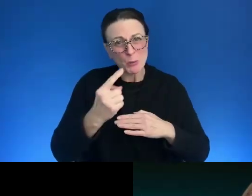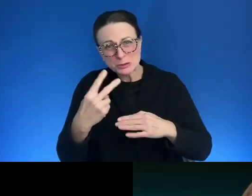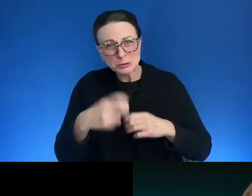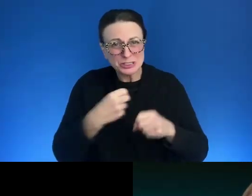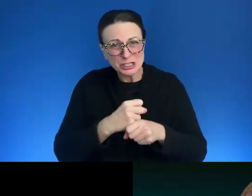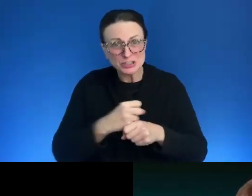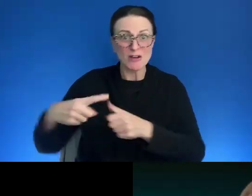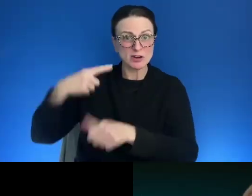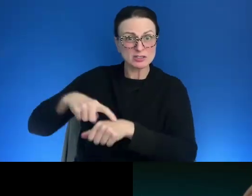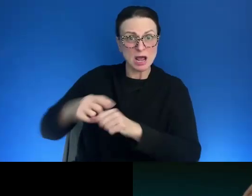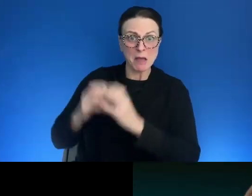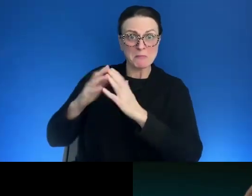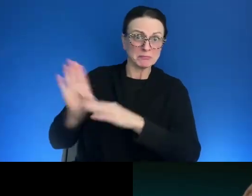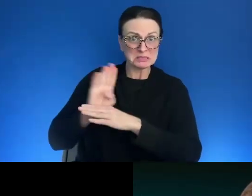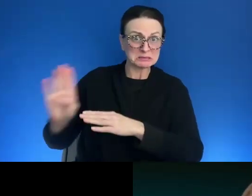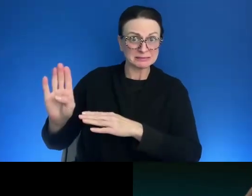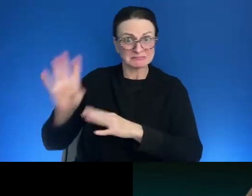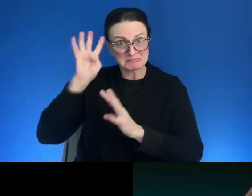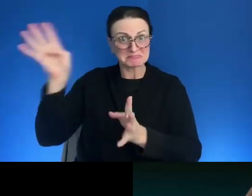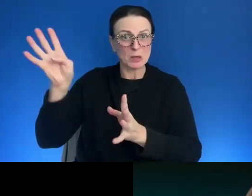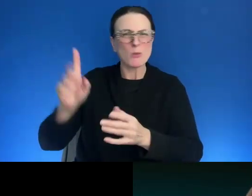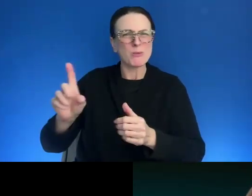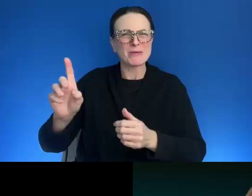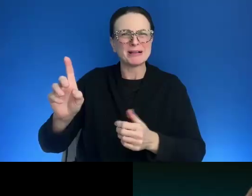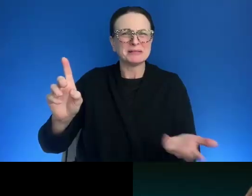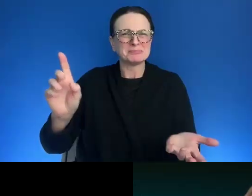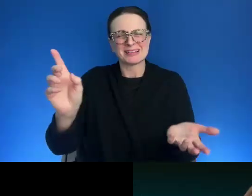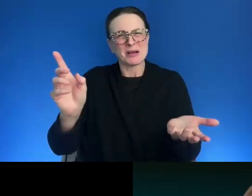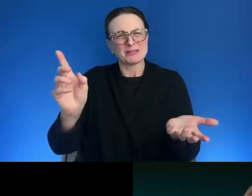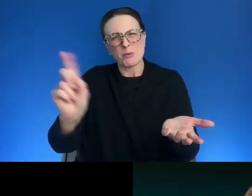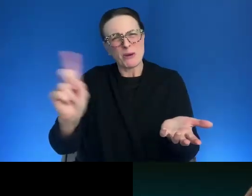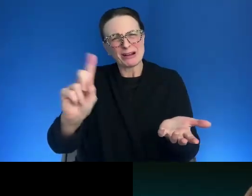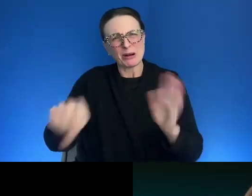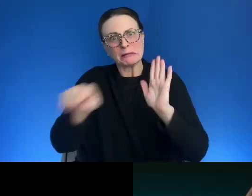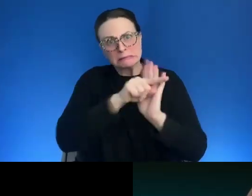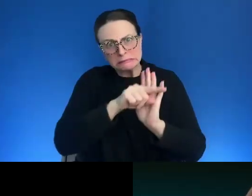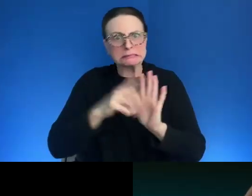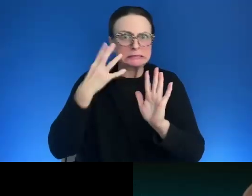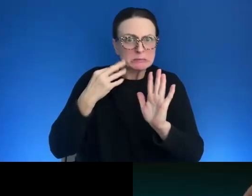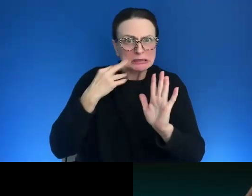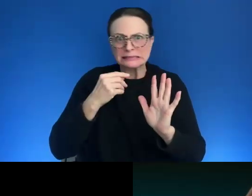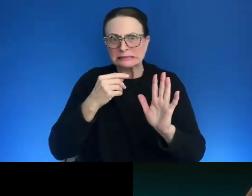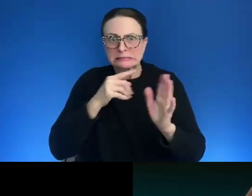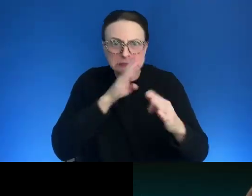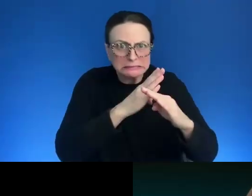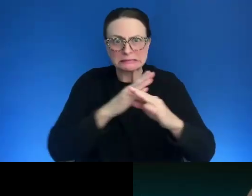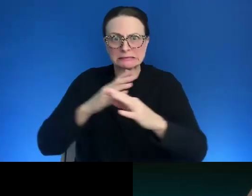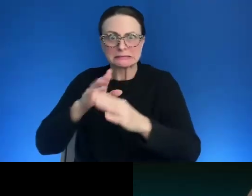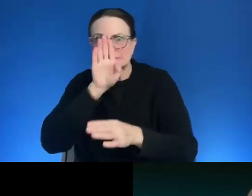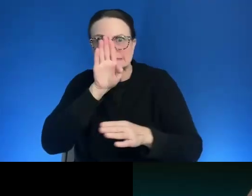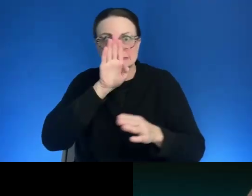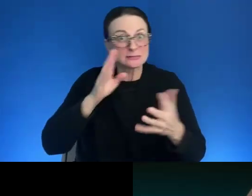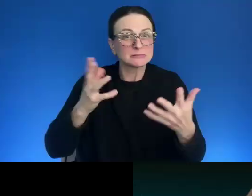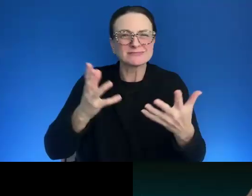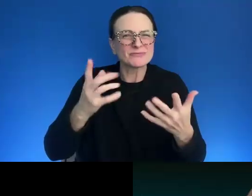time entrepreneurs. So where are the pitfalls? Where are people really needing to be careful and things to really think about